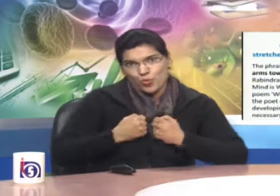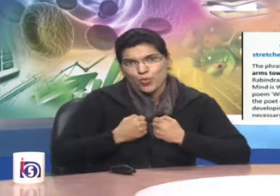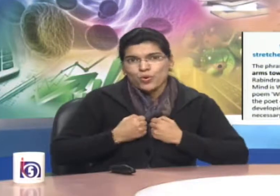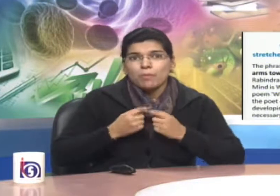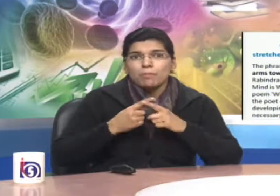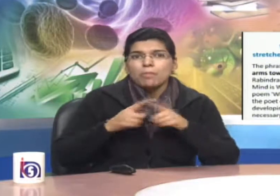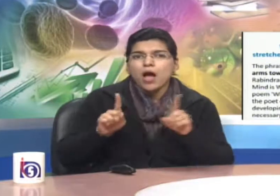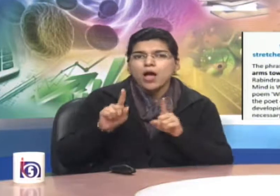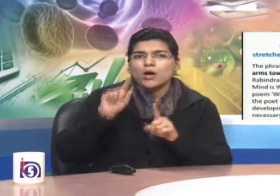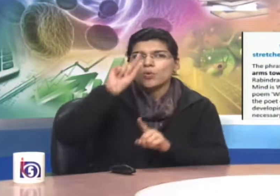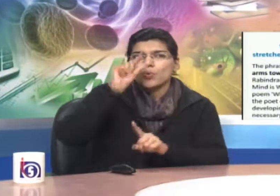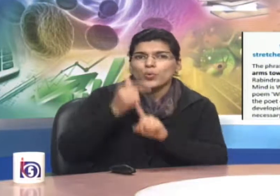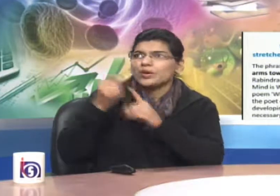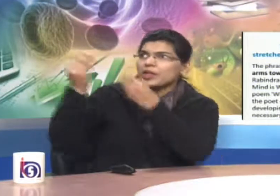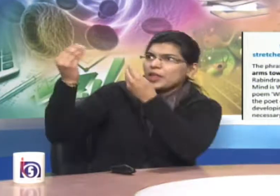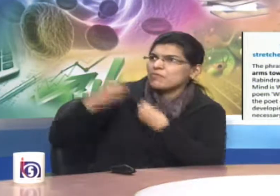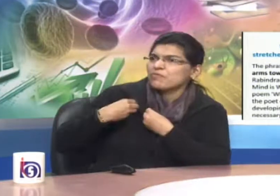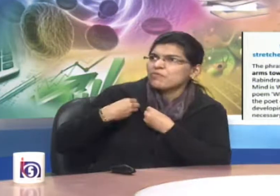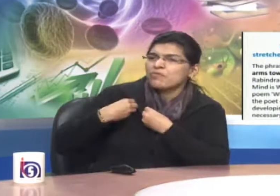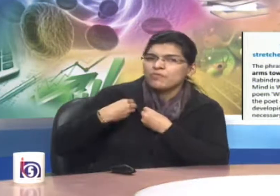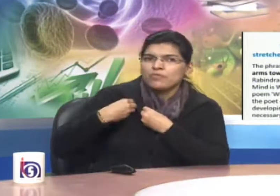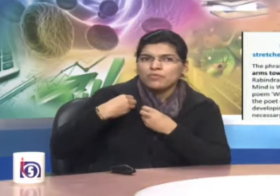poet emphasizes the need